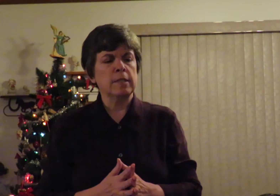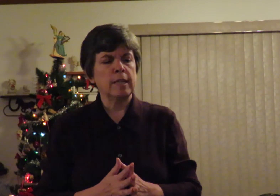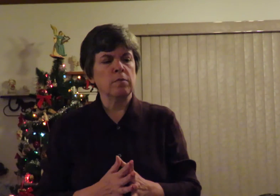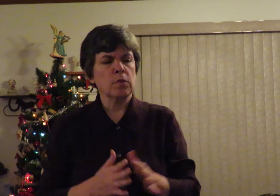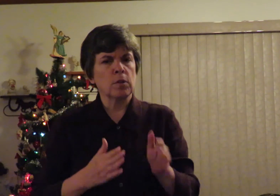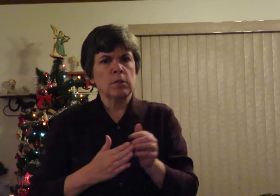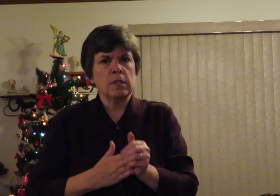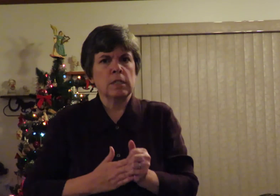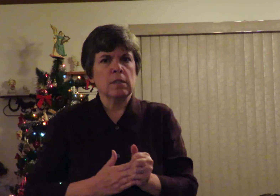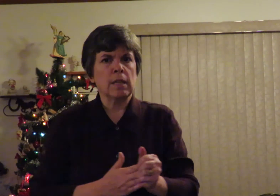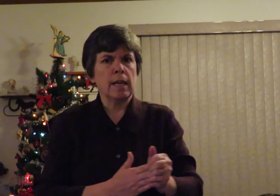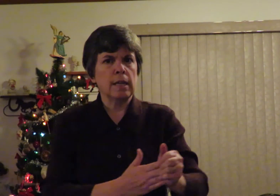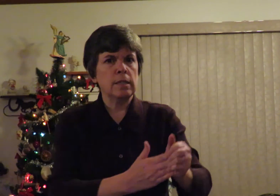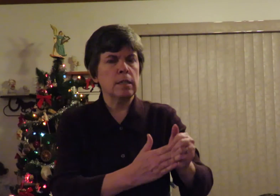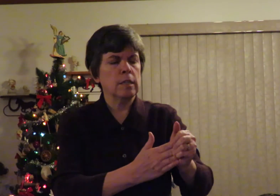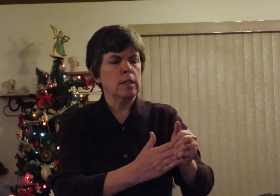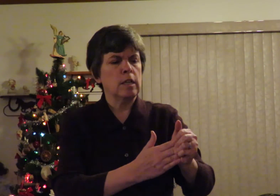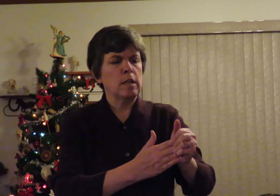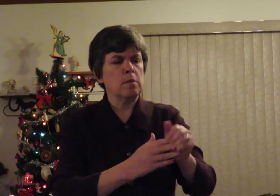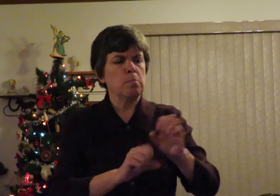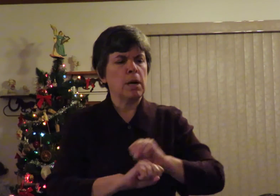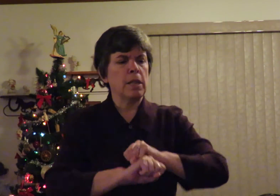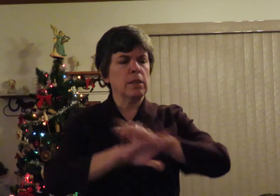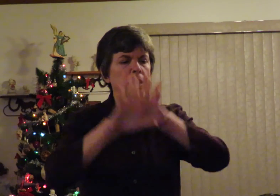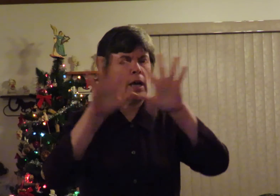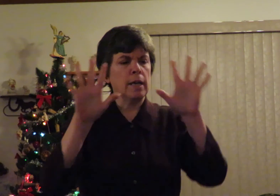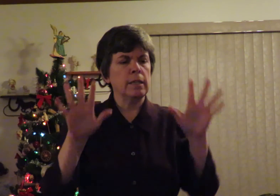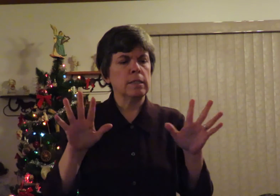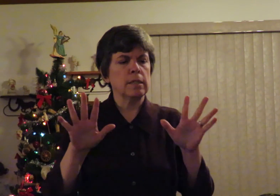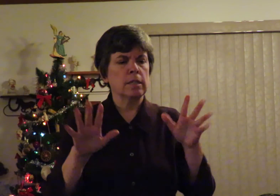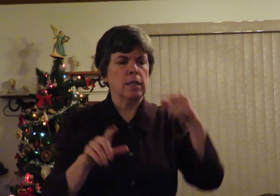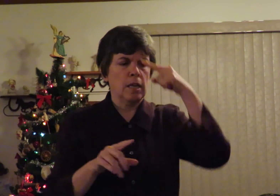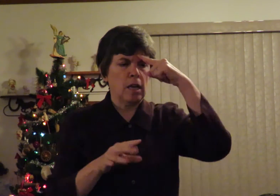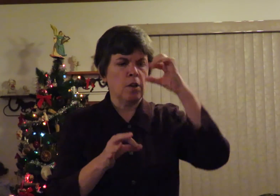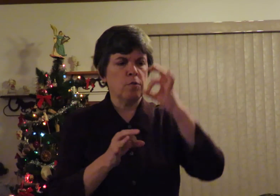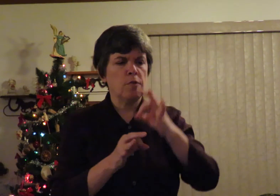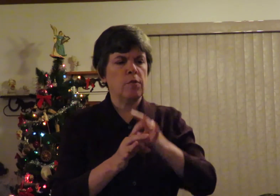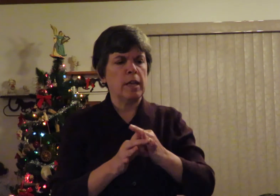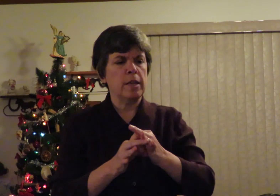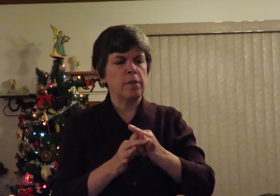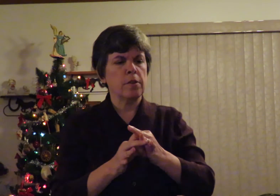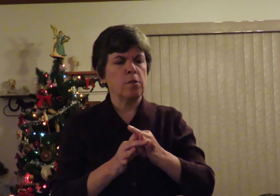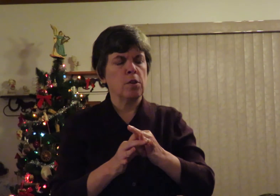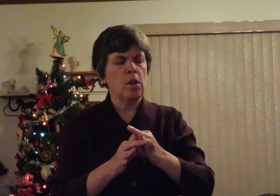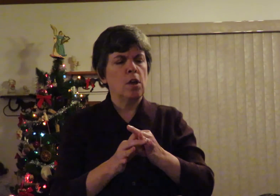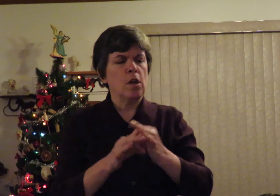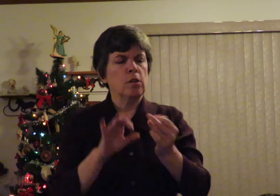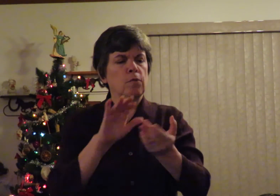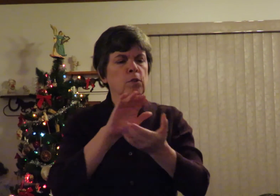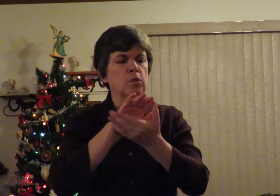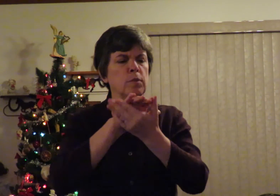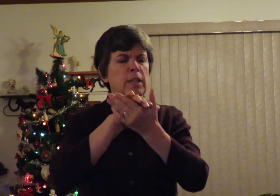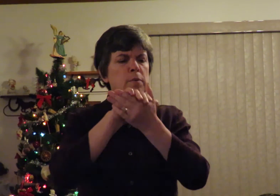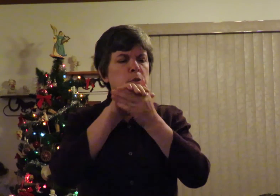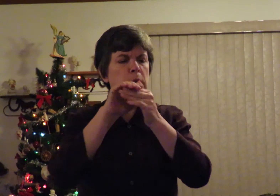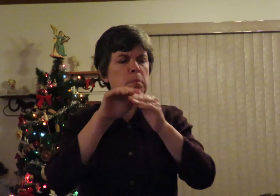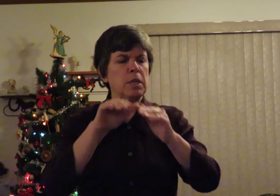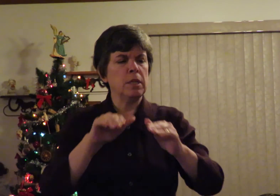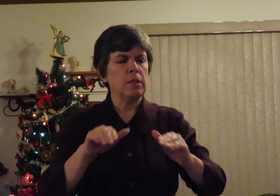second verse is led by the light of faith. For serenely, we're doing